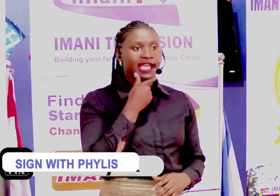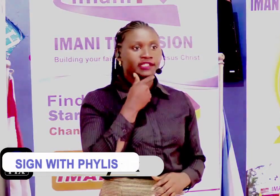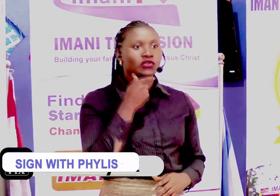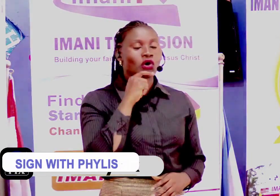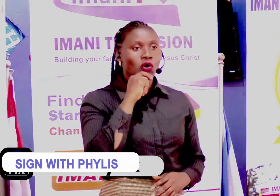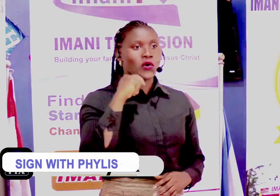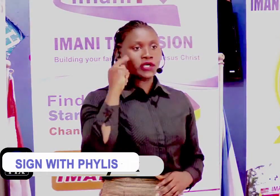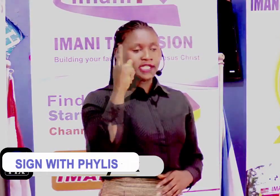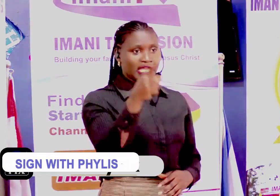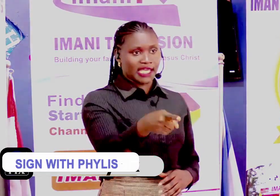So he.